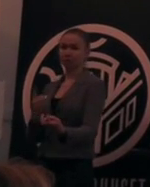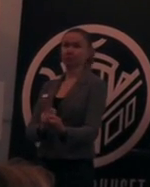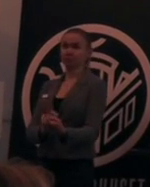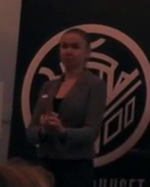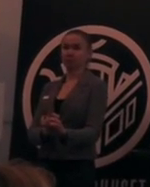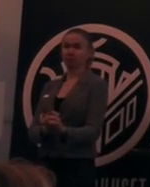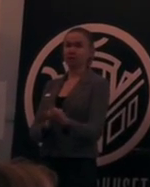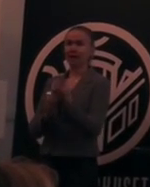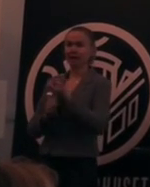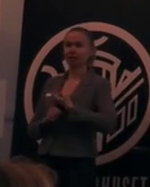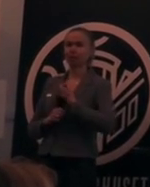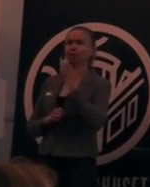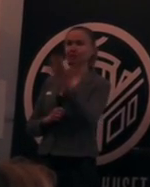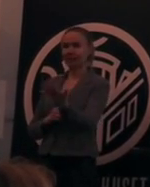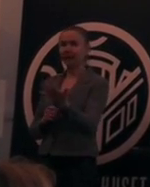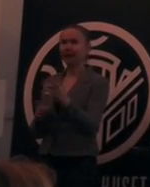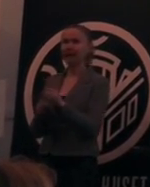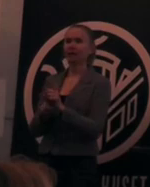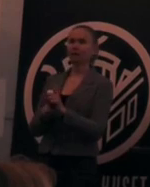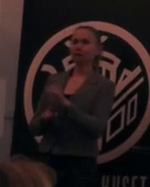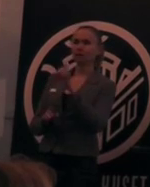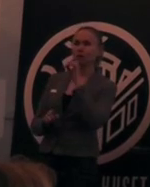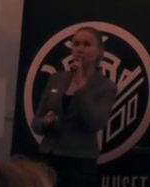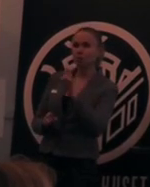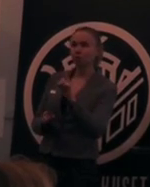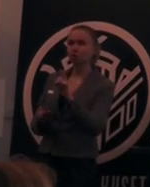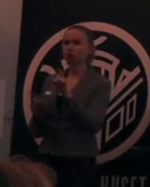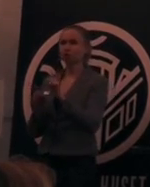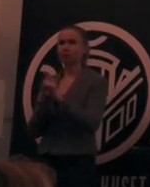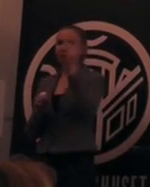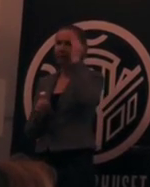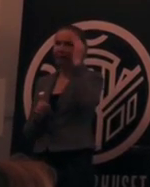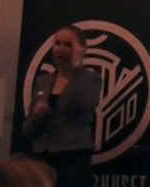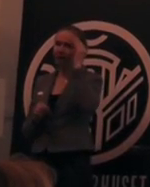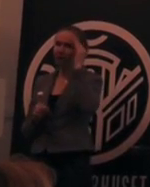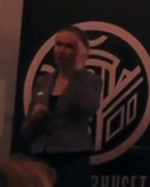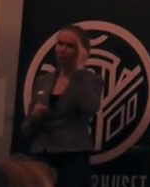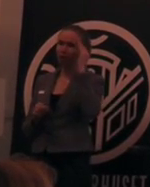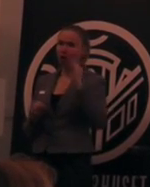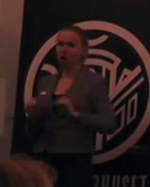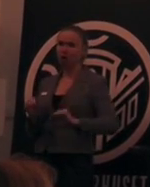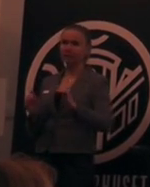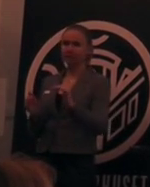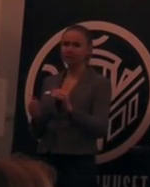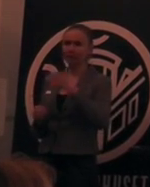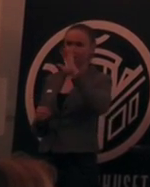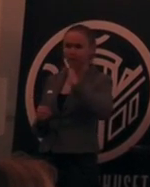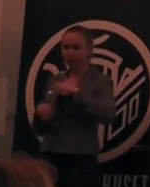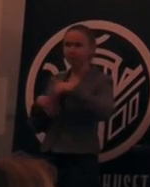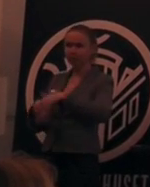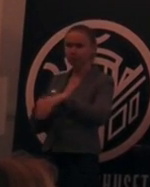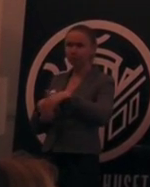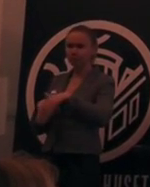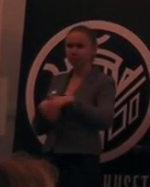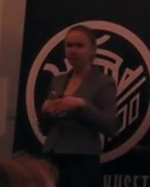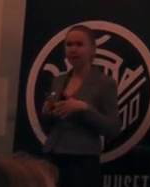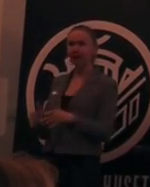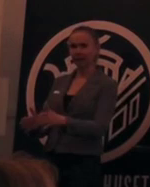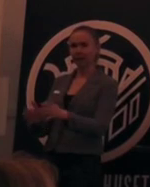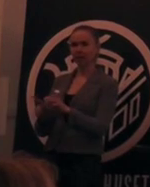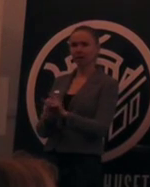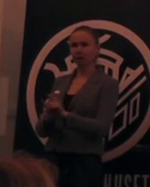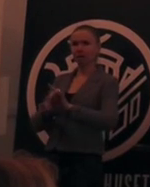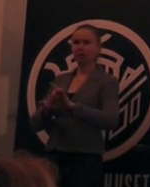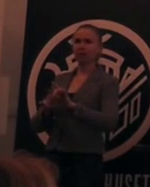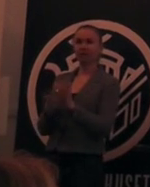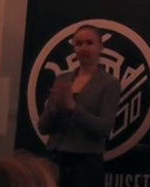a spontaneous candlelight vigil. People marched in the streets. Finally, they got some voices, and they even